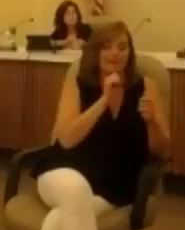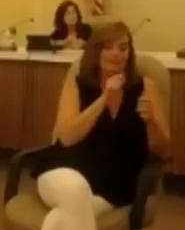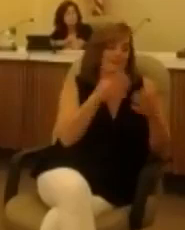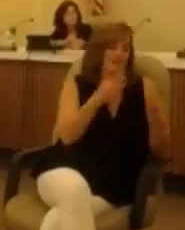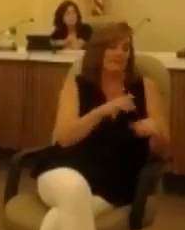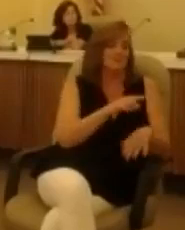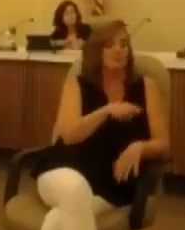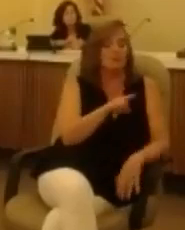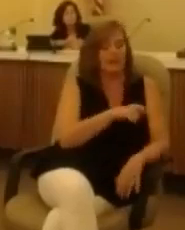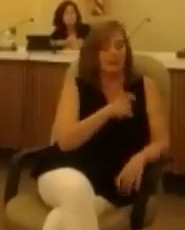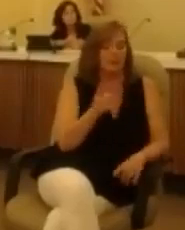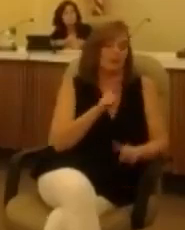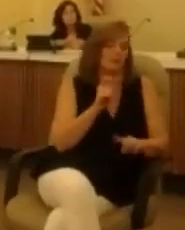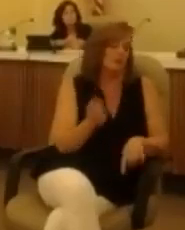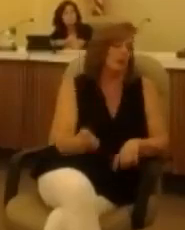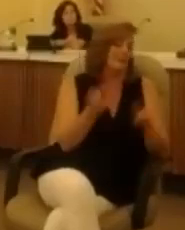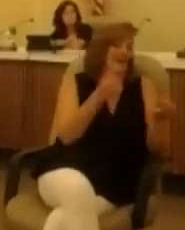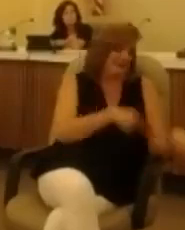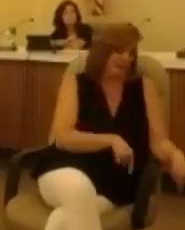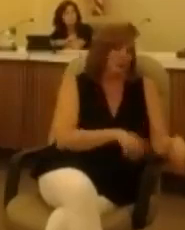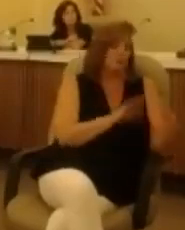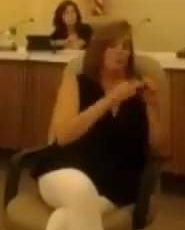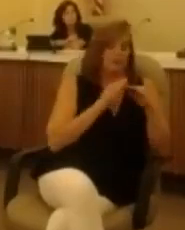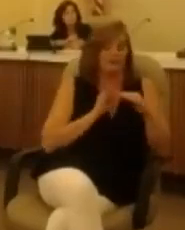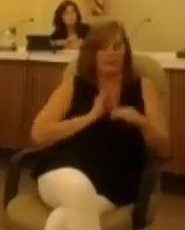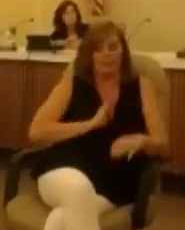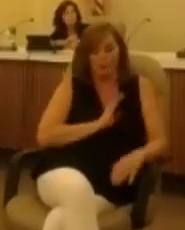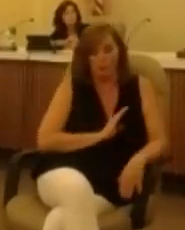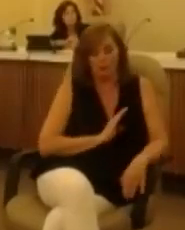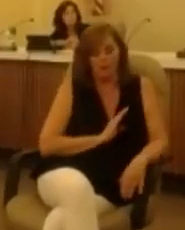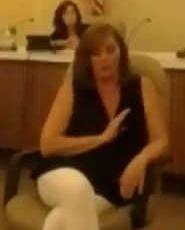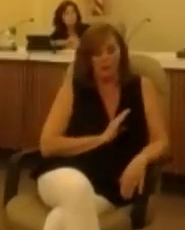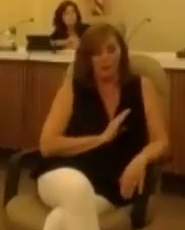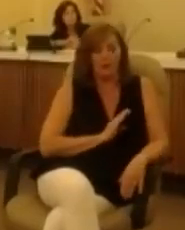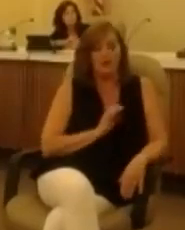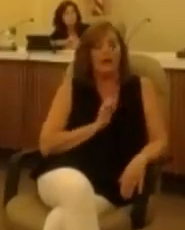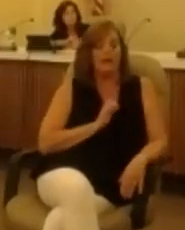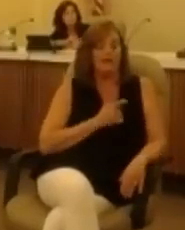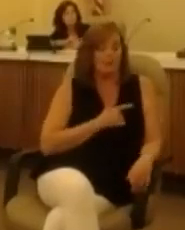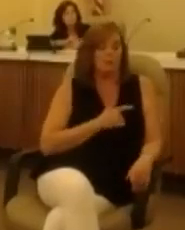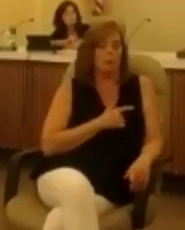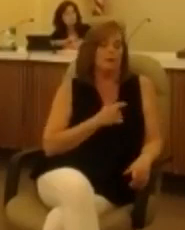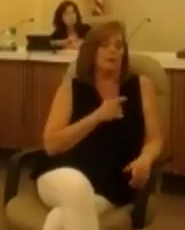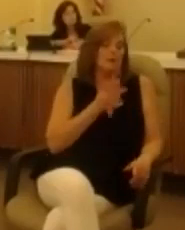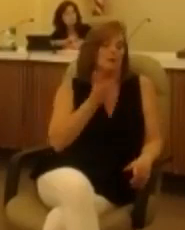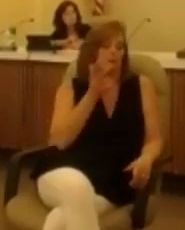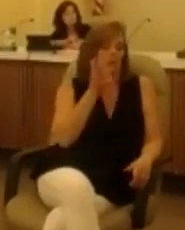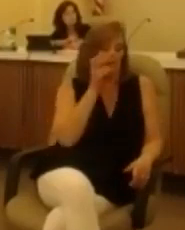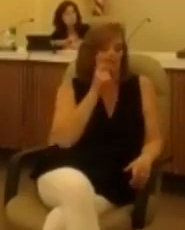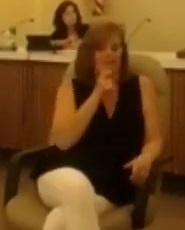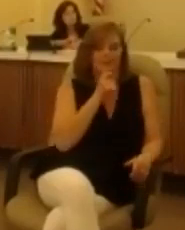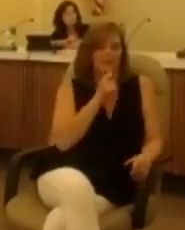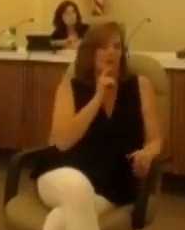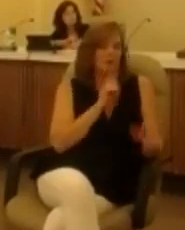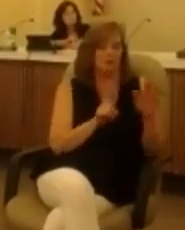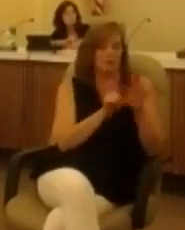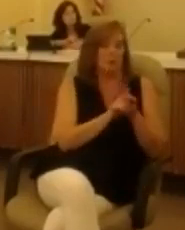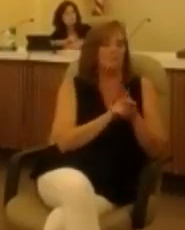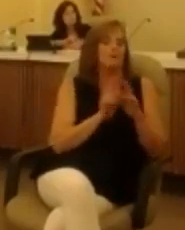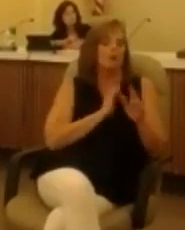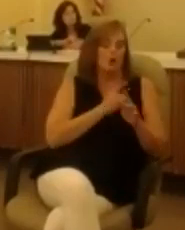are summoned to the town board. And then we basically hear from them. If they don't show up, we